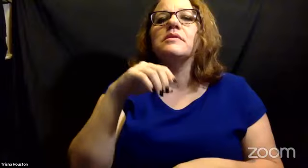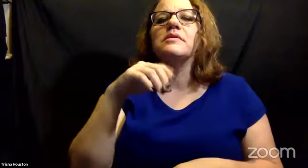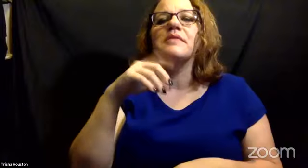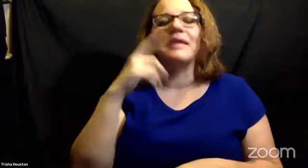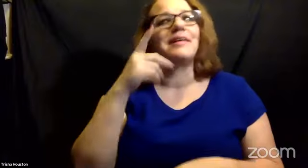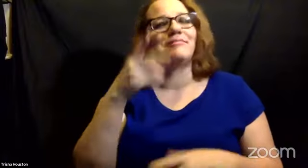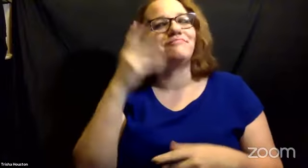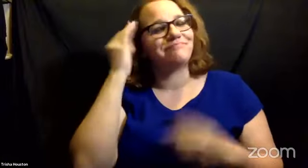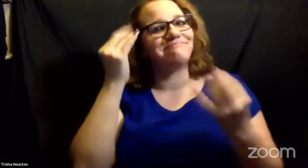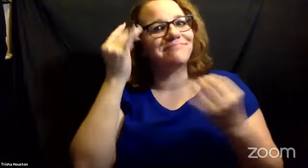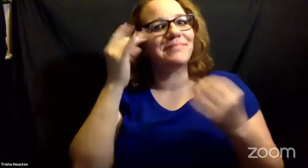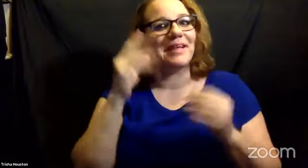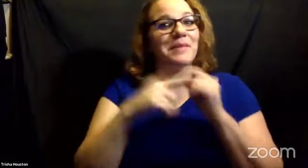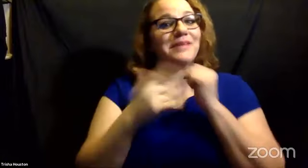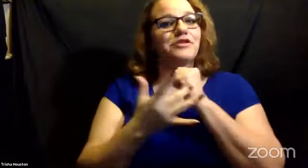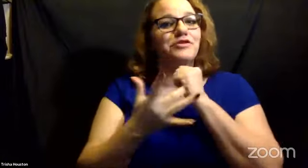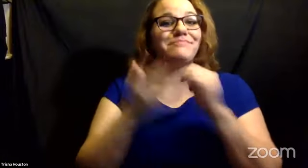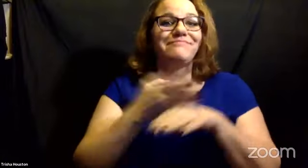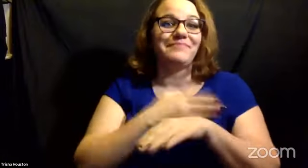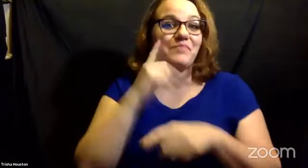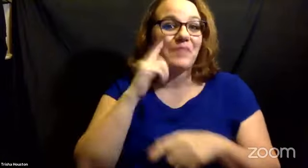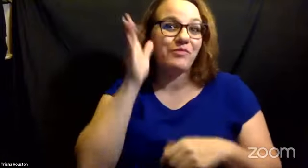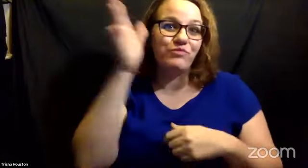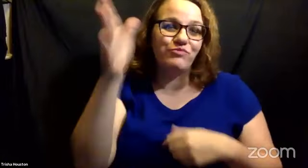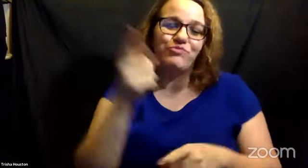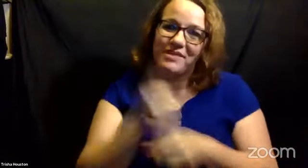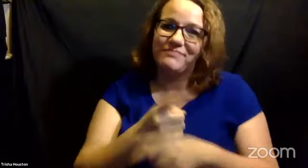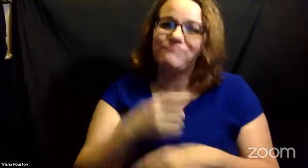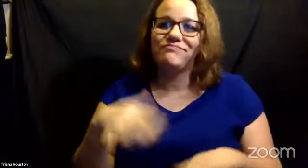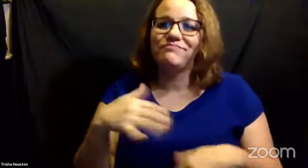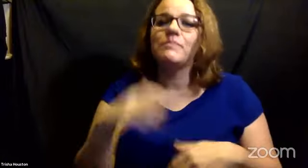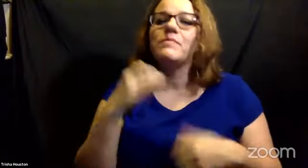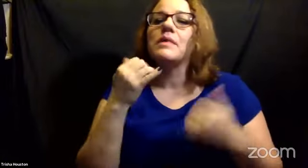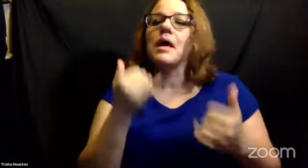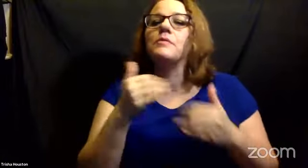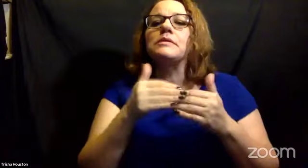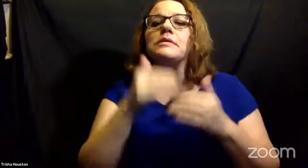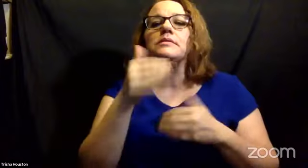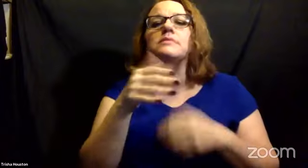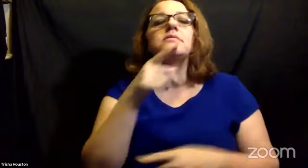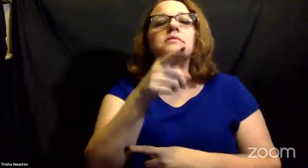And Tricia saying, thank you so much for your report. That is a lot to think about in terms of technology and where we're headed in the future.